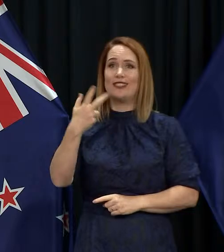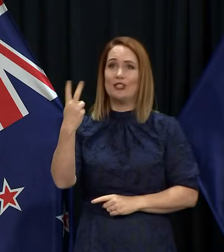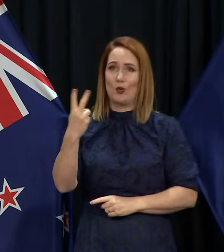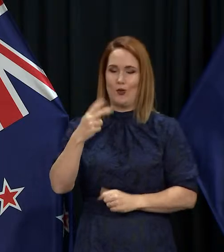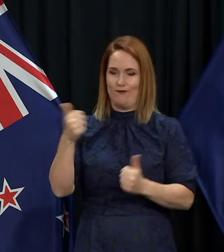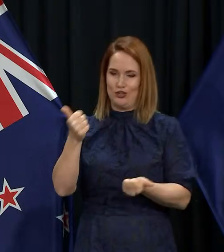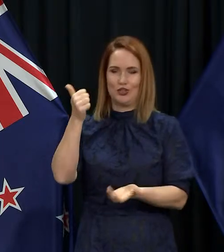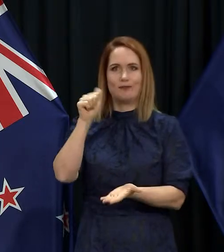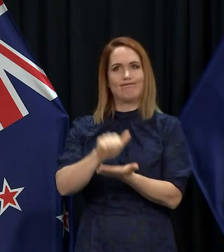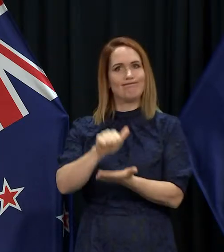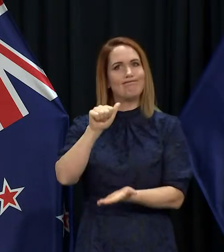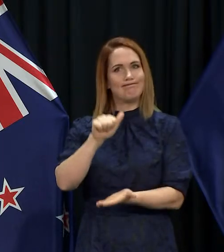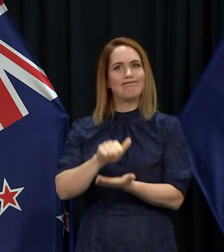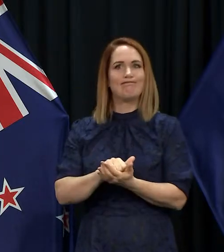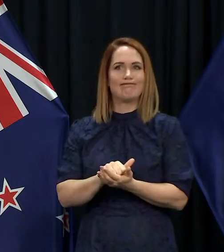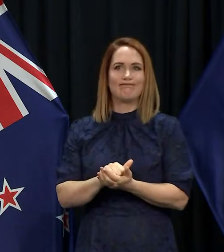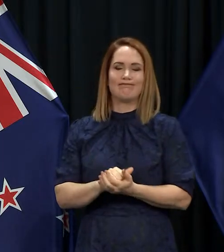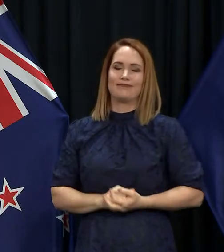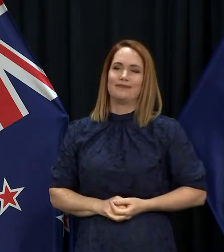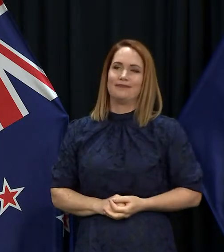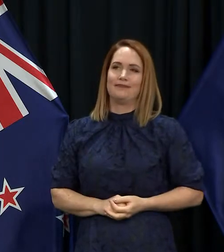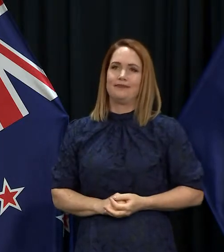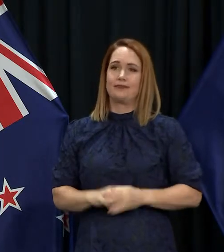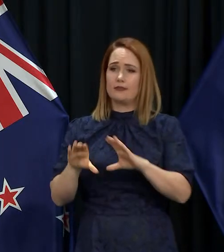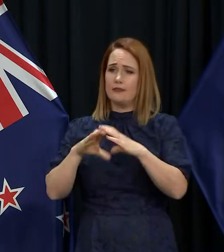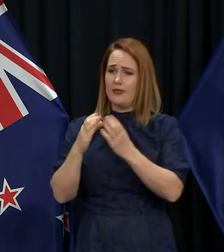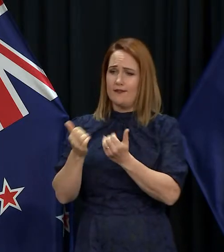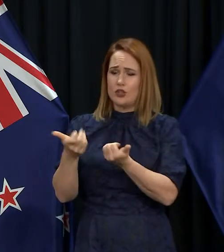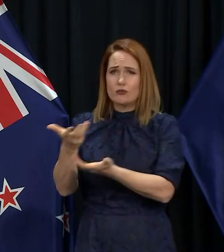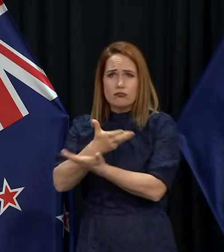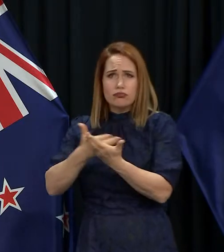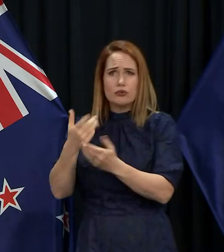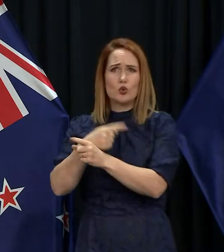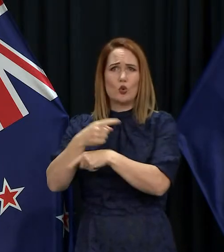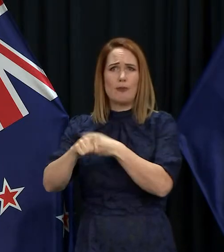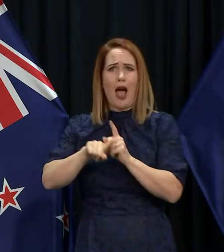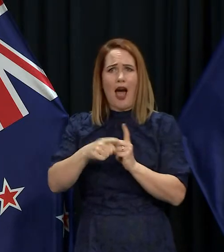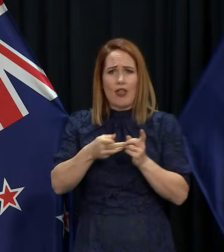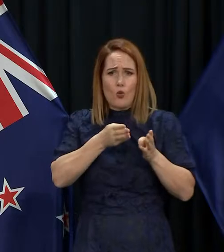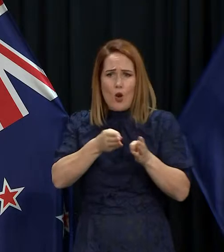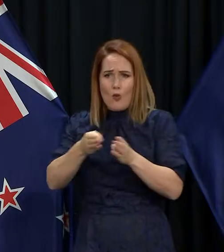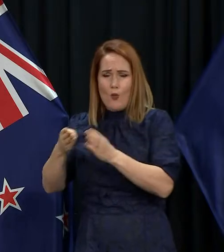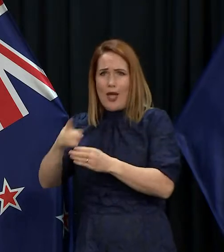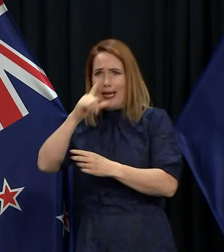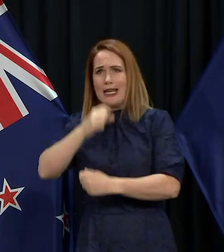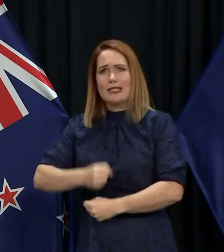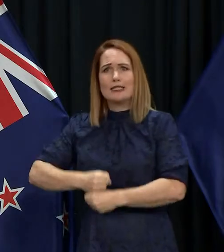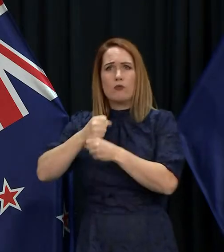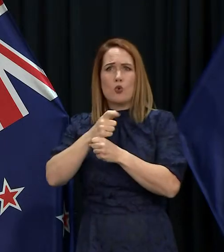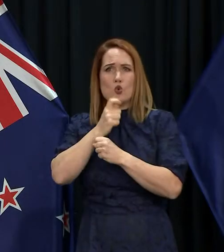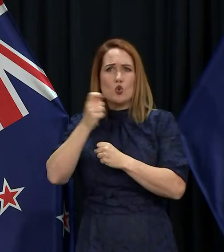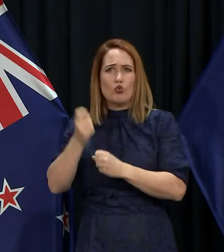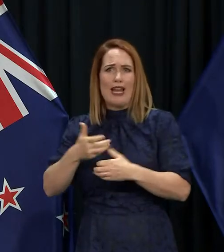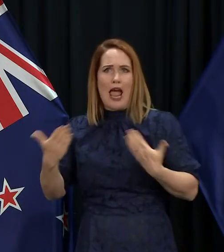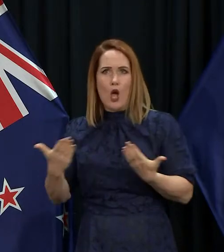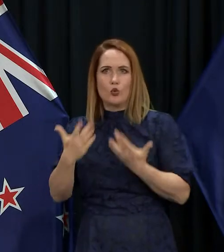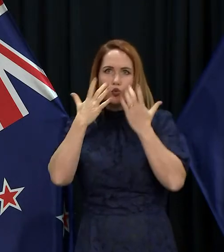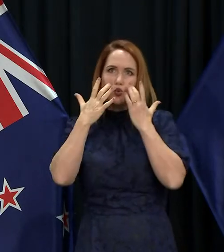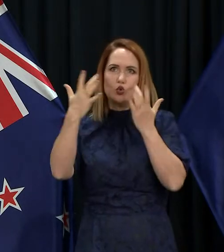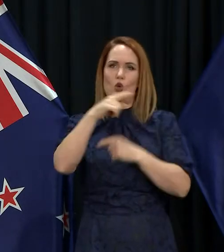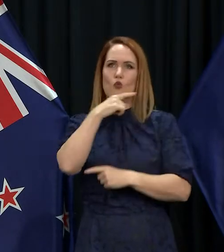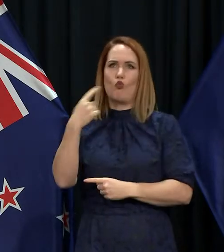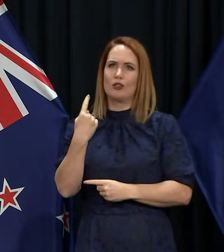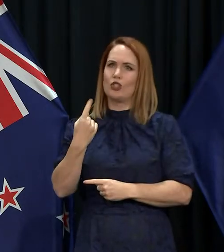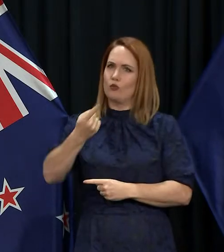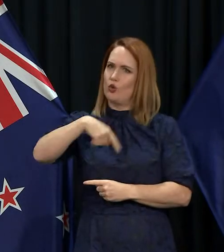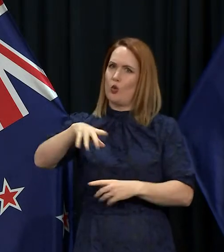granted. Cabinet considered further measures we can take to support Ukraine and which will send a strong message to Russia.